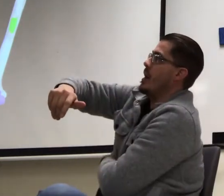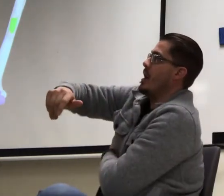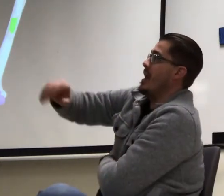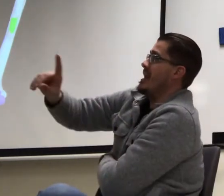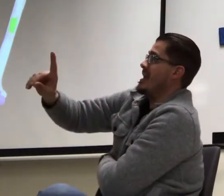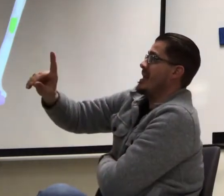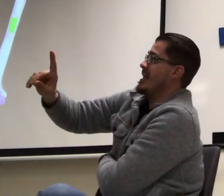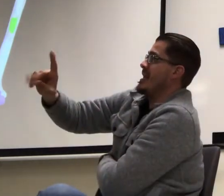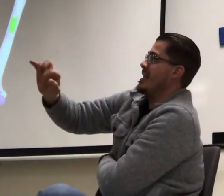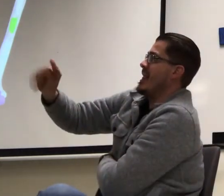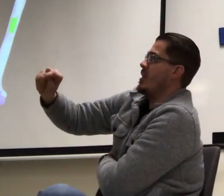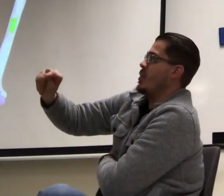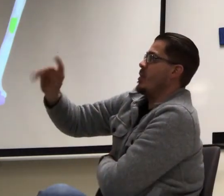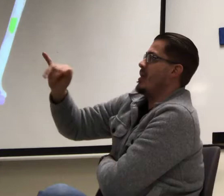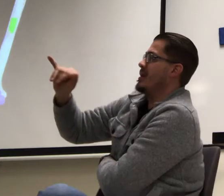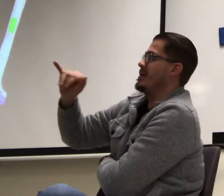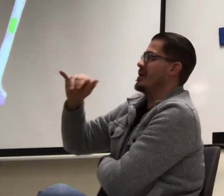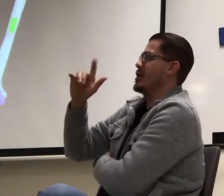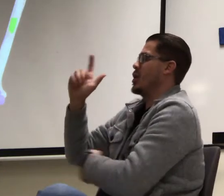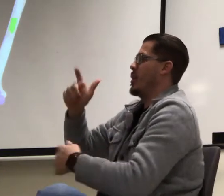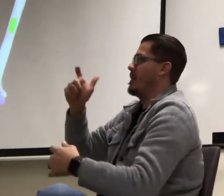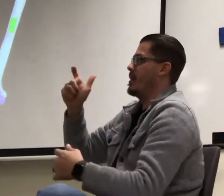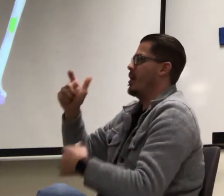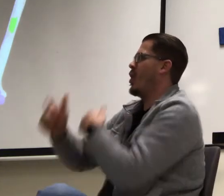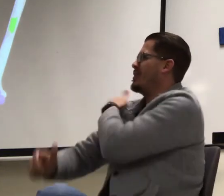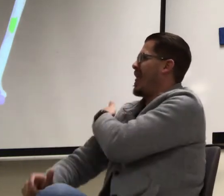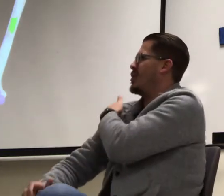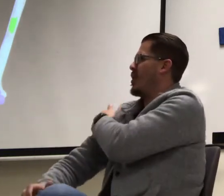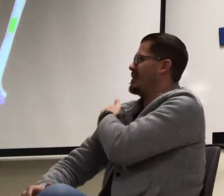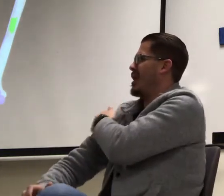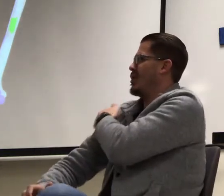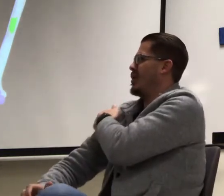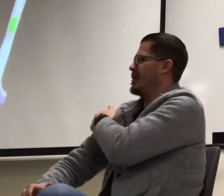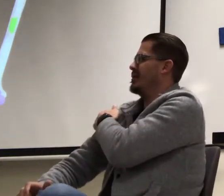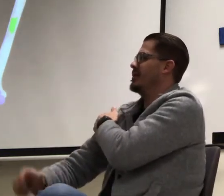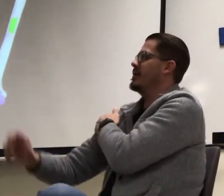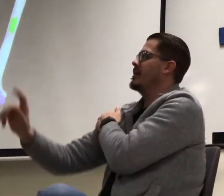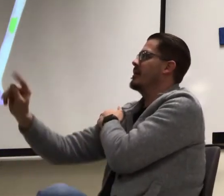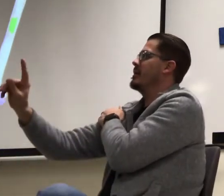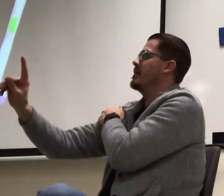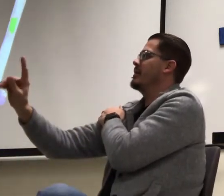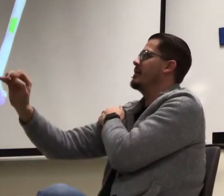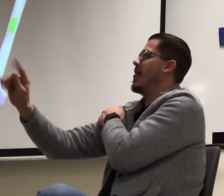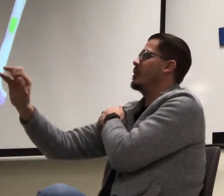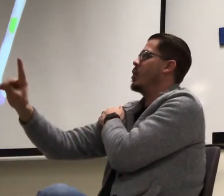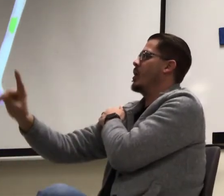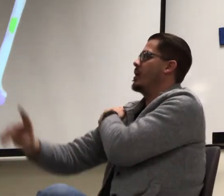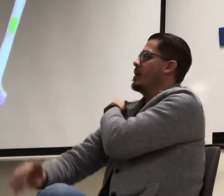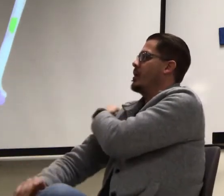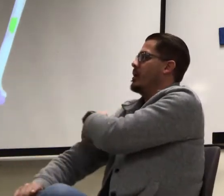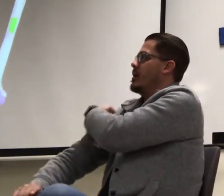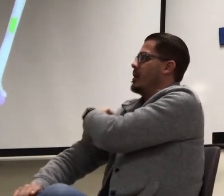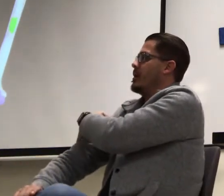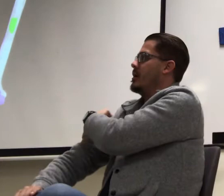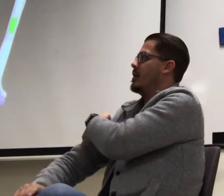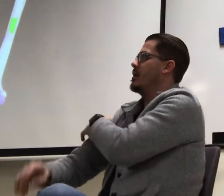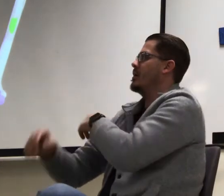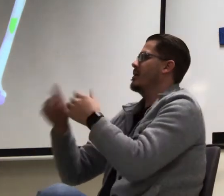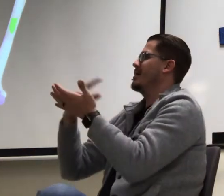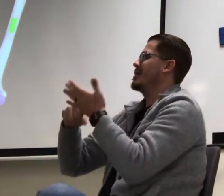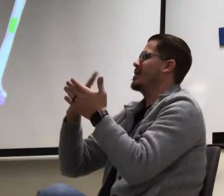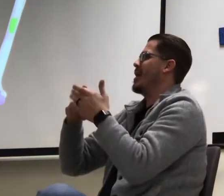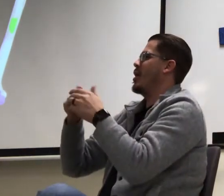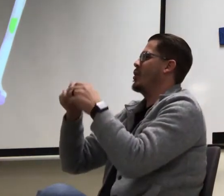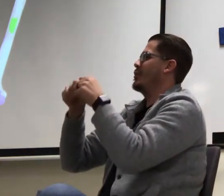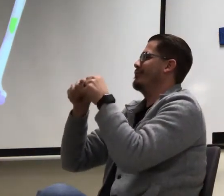The deltoid is your big shoulder cap muscle. It refers to the shape of the muscle, delta, the upside